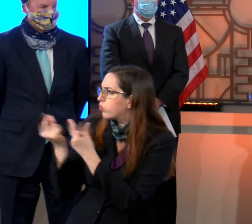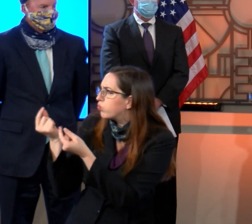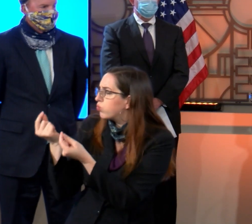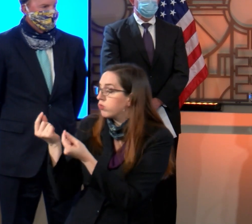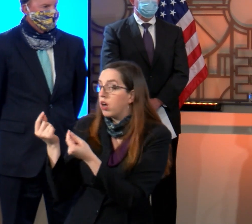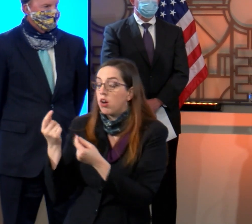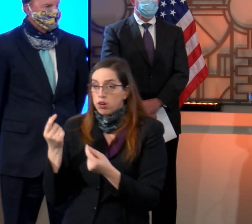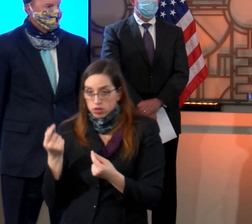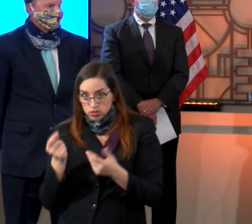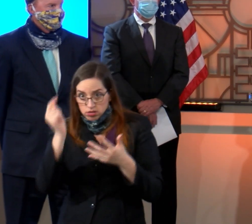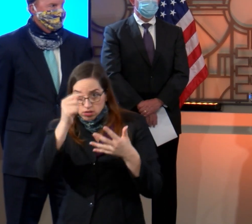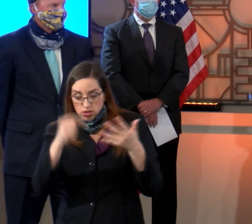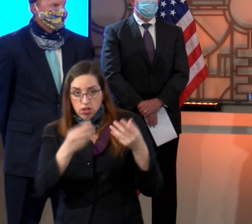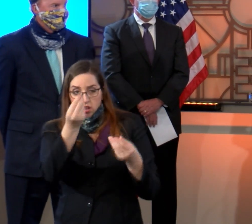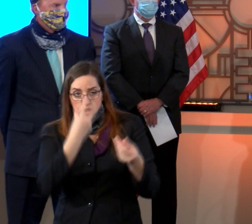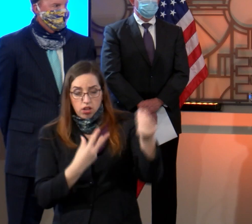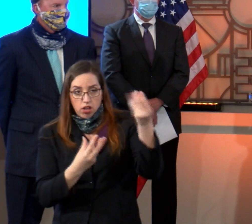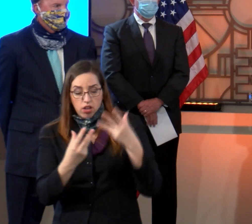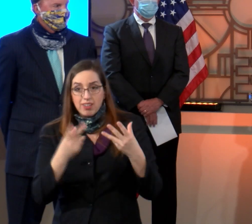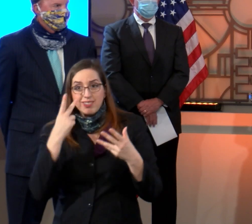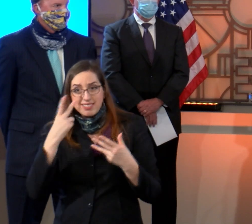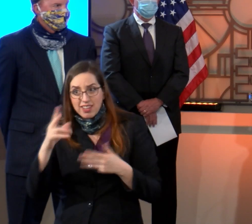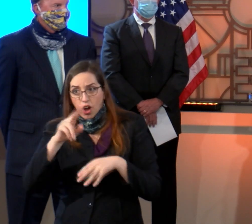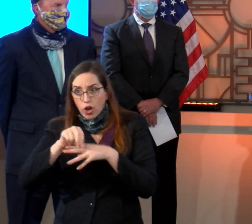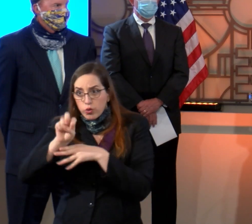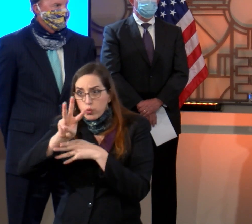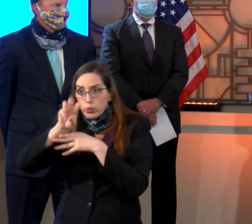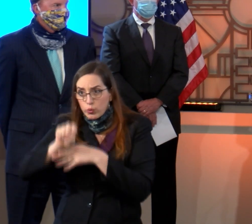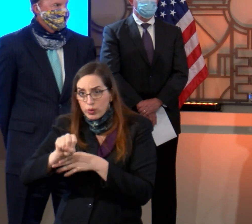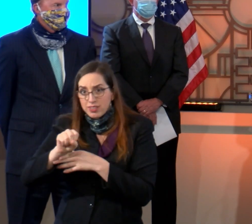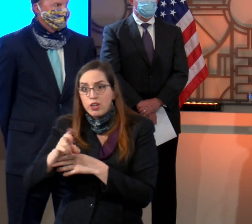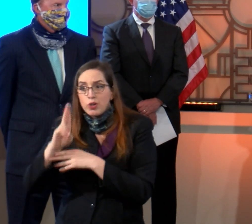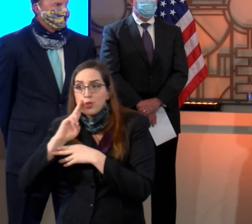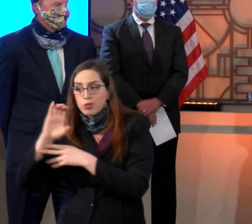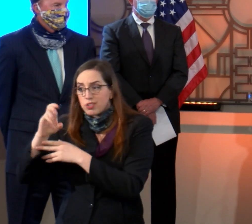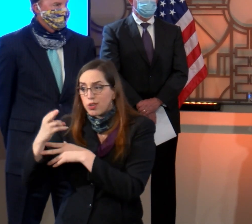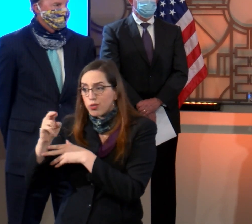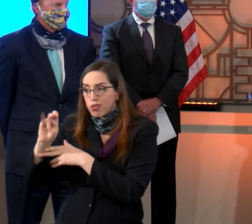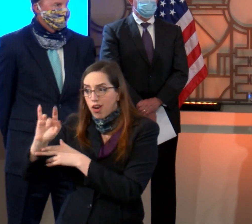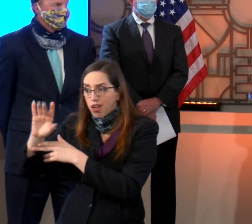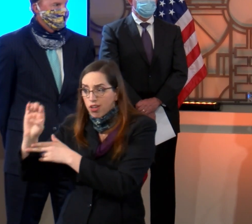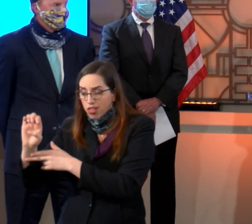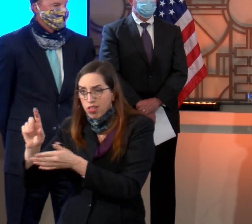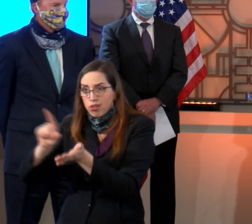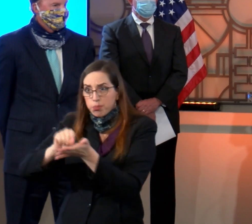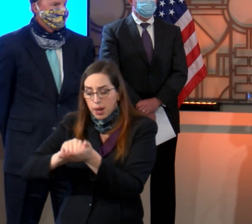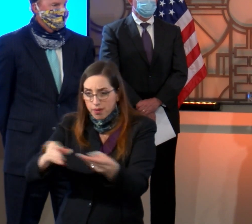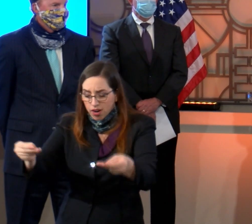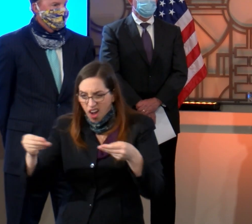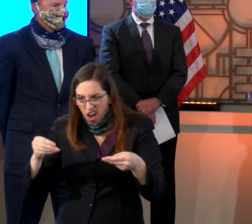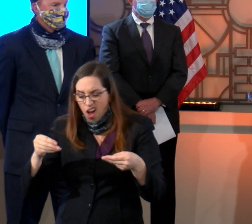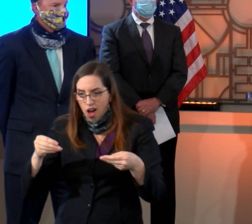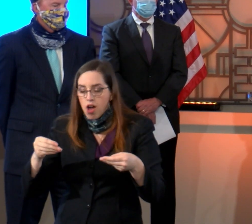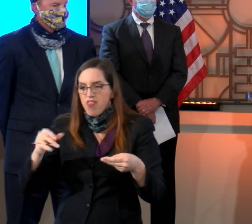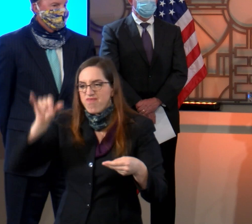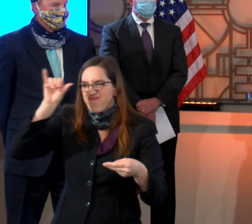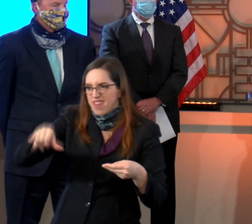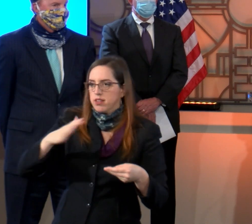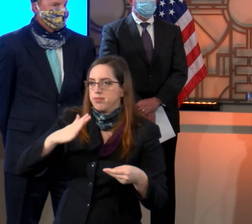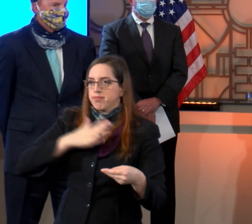are the headlines that's on the front pages of paper like the Houston Chronicle, this is what I want to hear